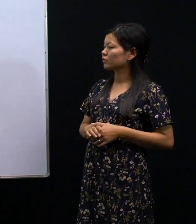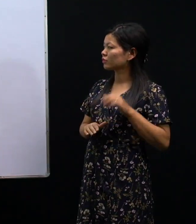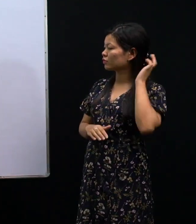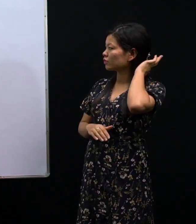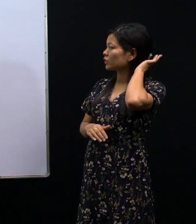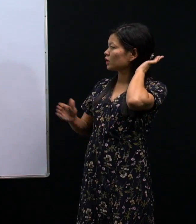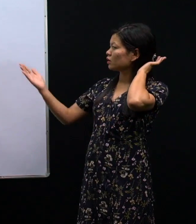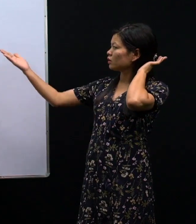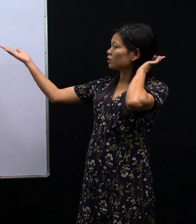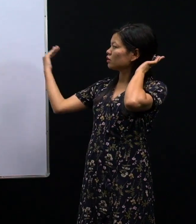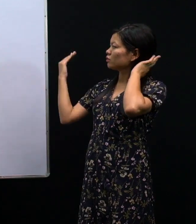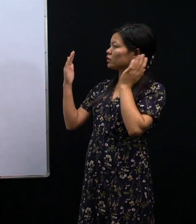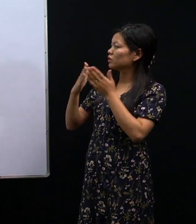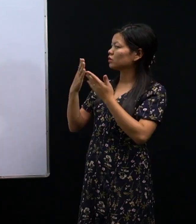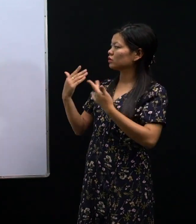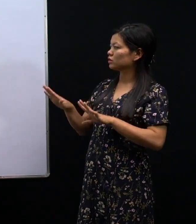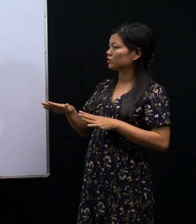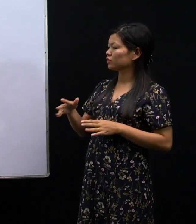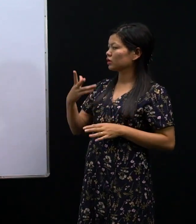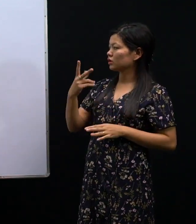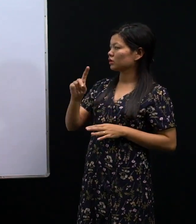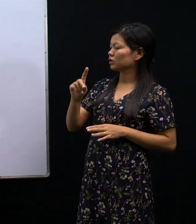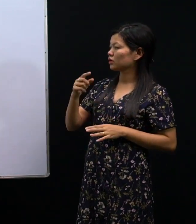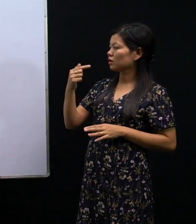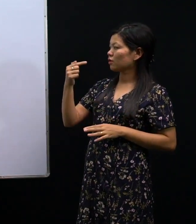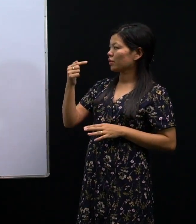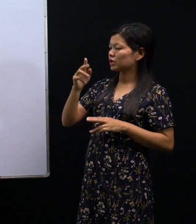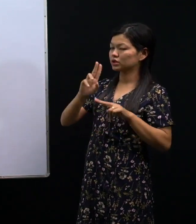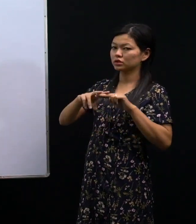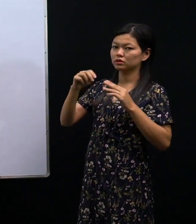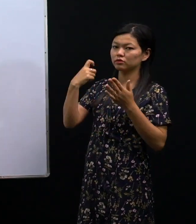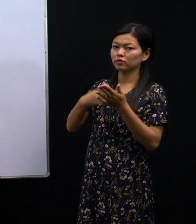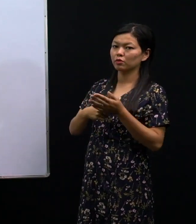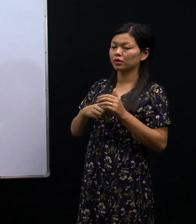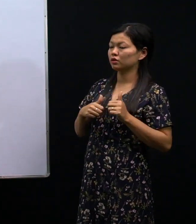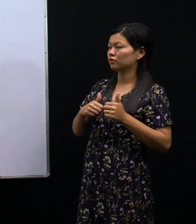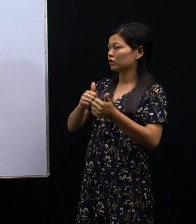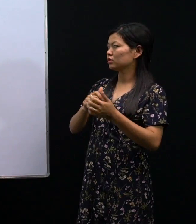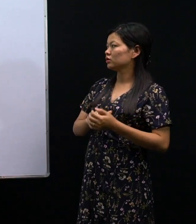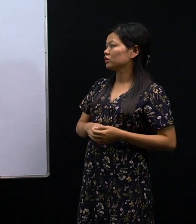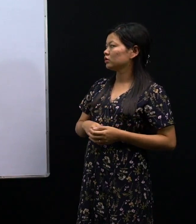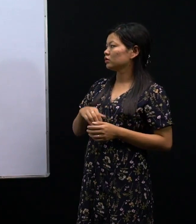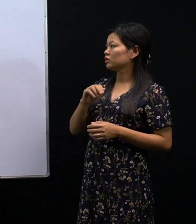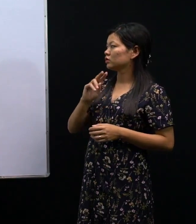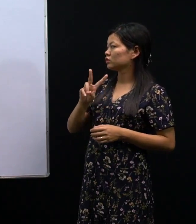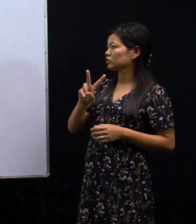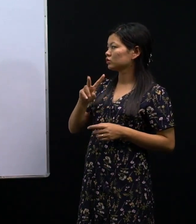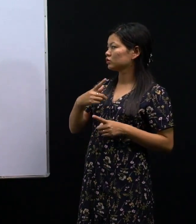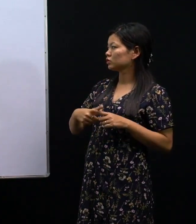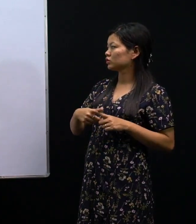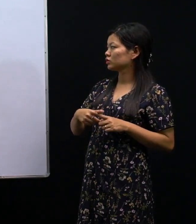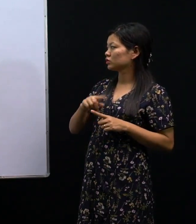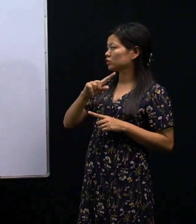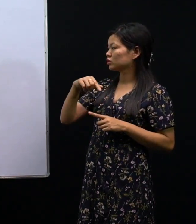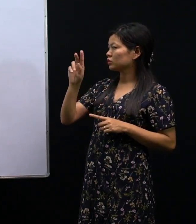don't have to look at there. Minus 2 into formula 2. Formula 2 into this one root